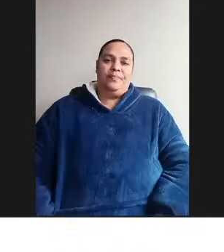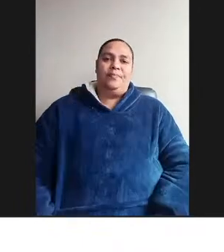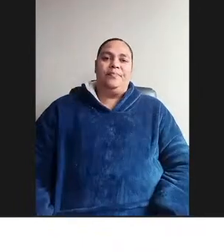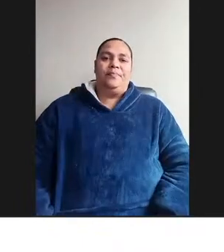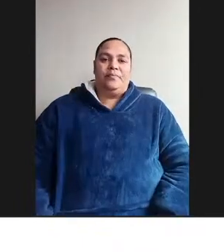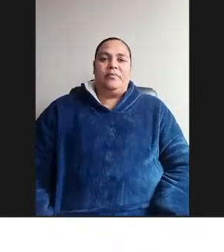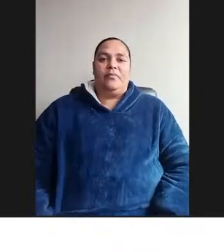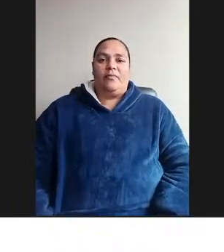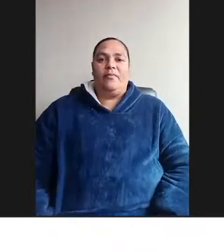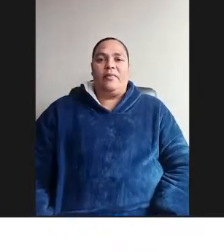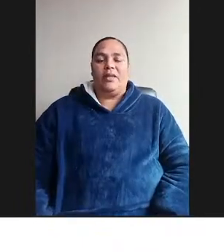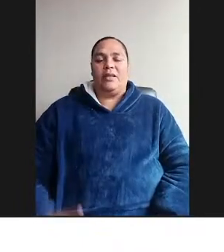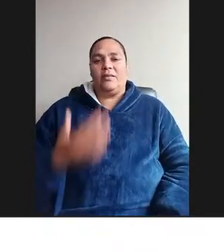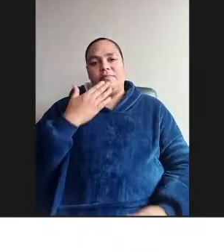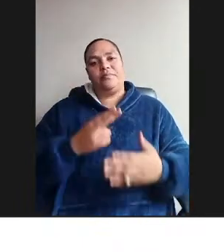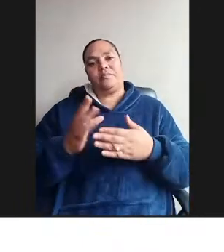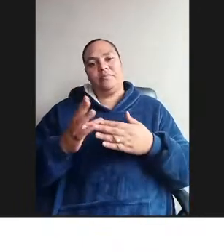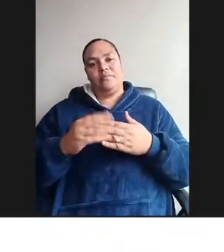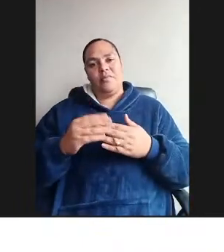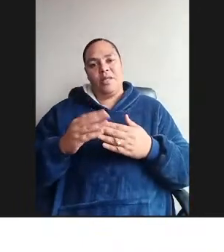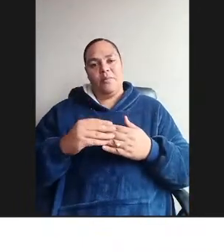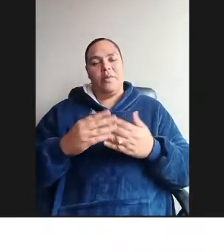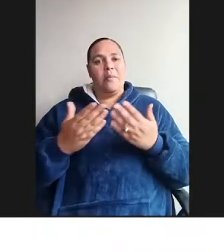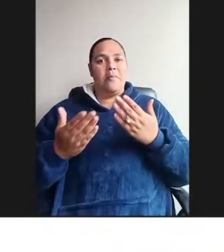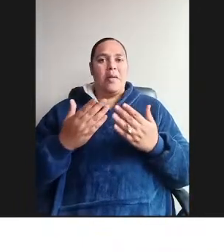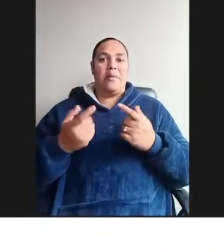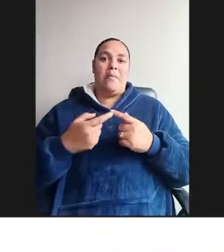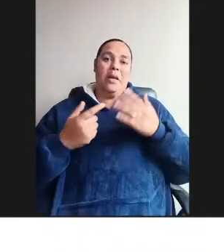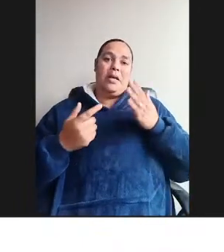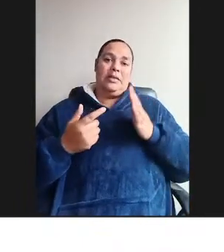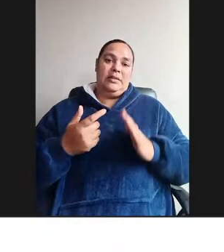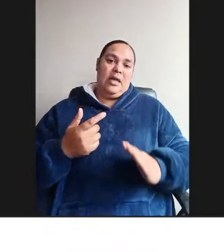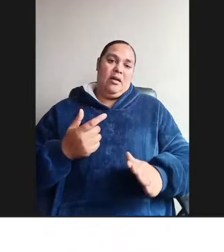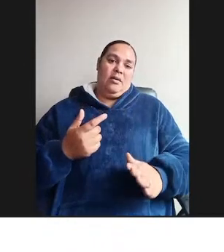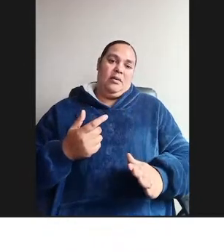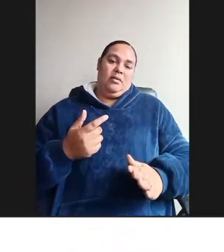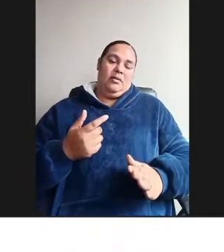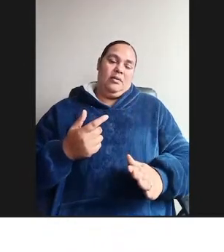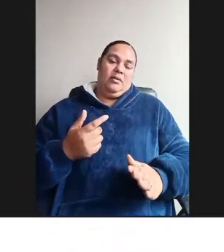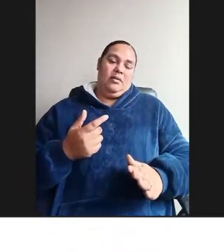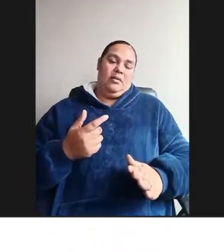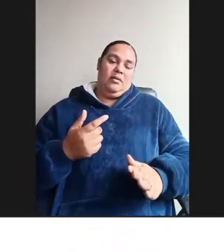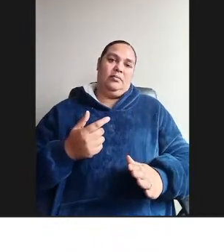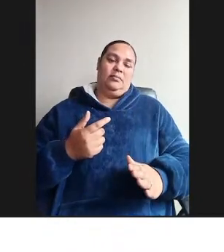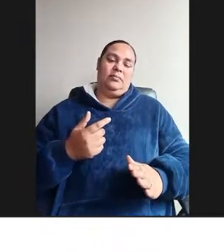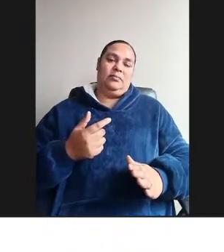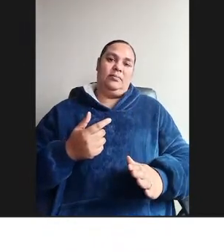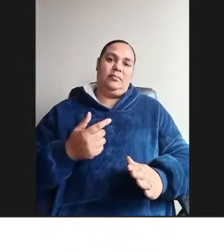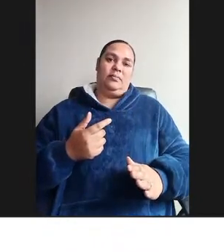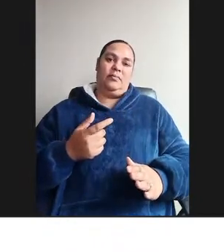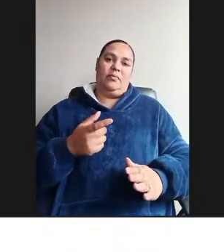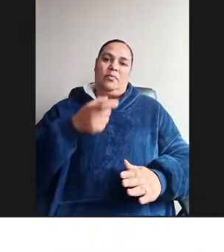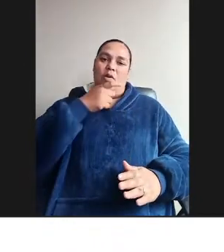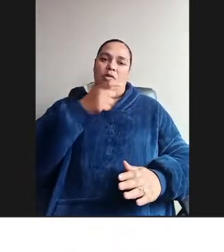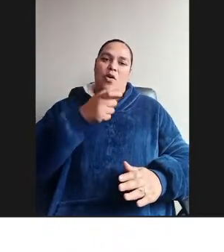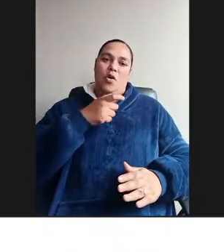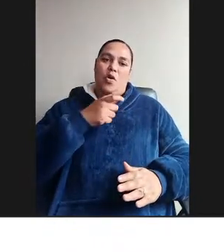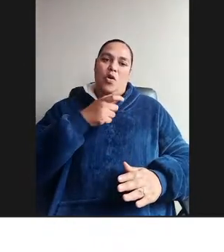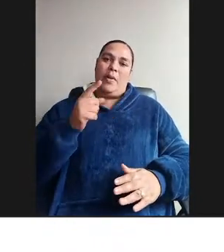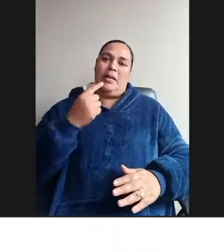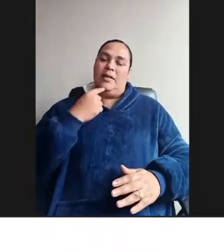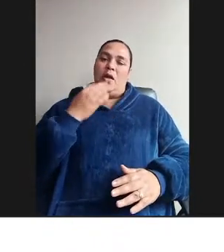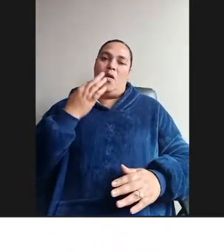Honourable Ms. Seko. Perhaps just from my side, in terms of the comment made when it comes to